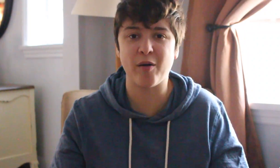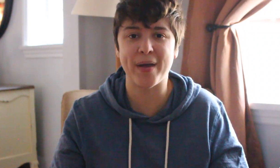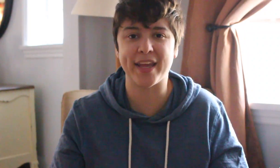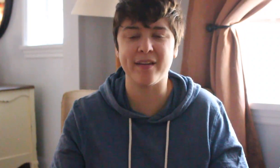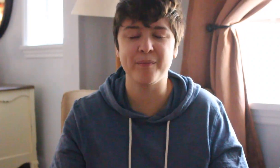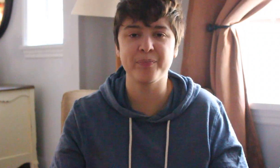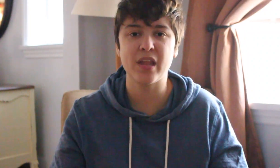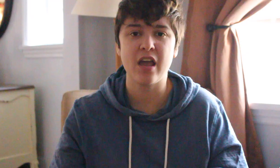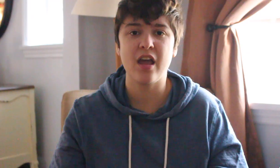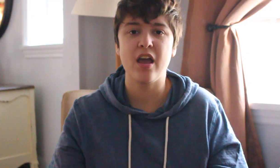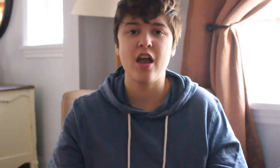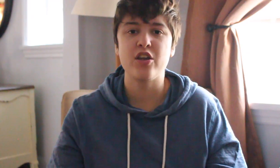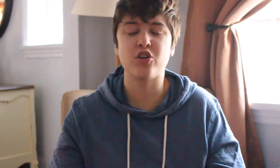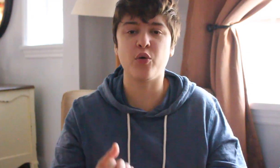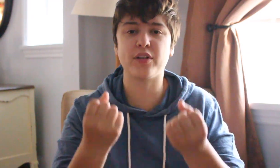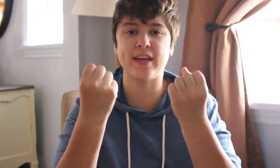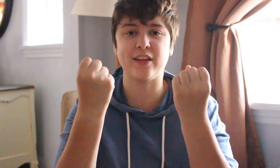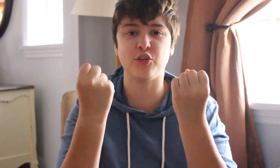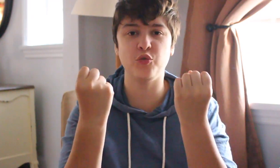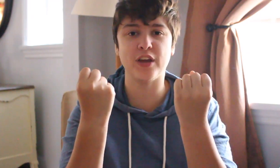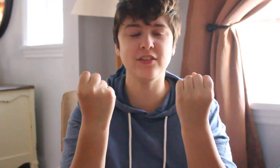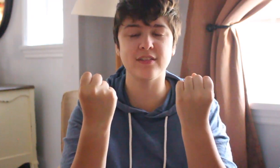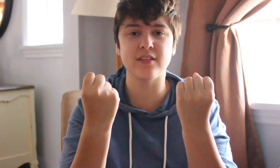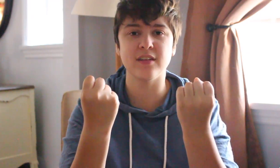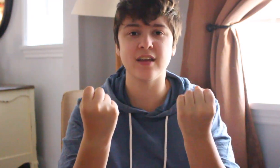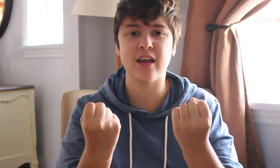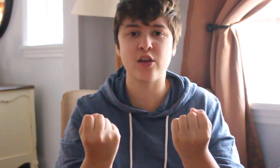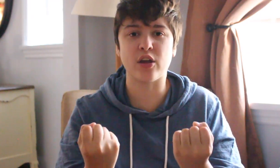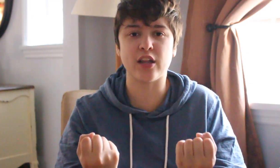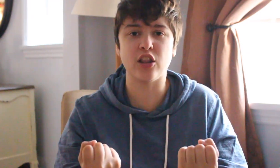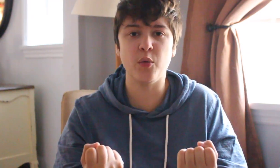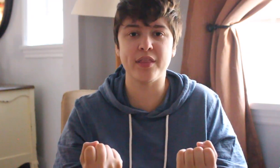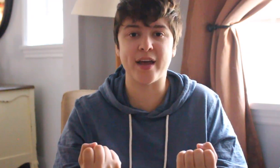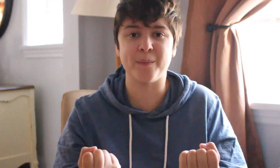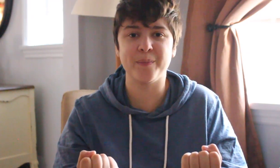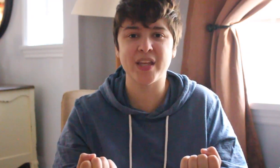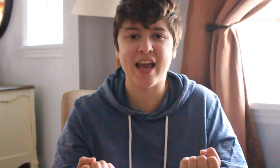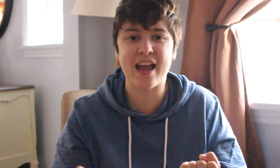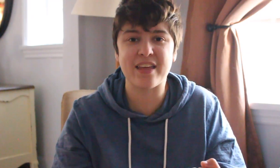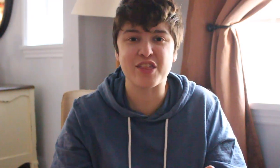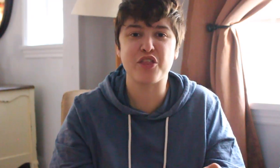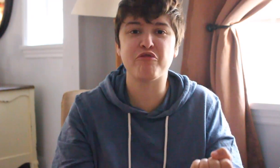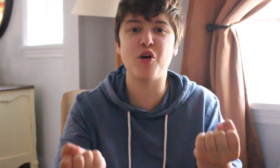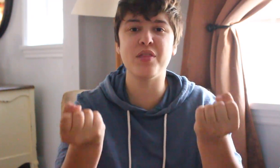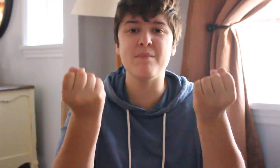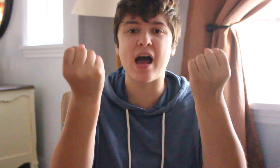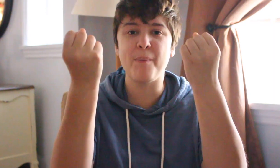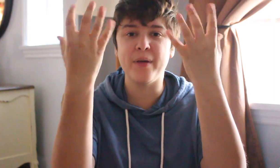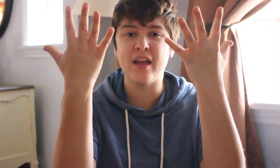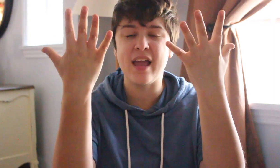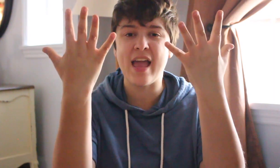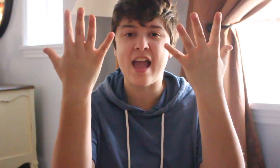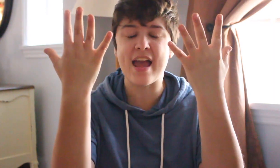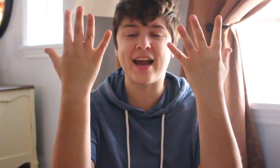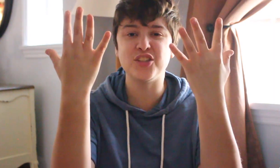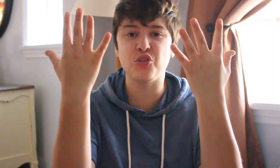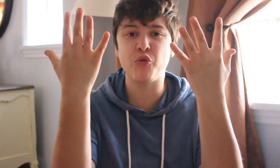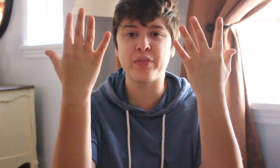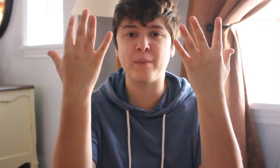how many? You're going to take two fists. You're going to lower them and then throw them up and as you're throwing them